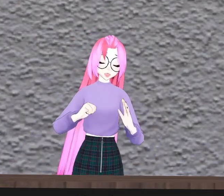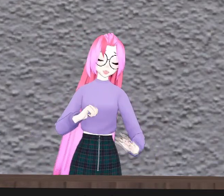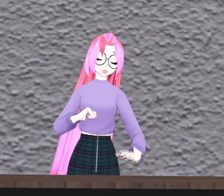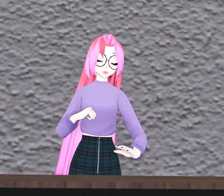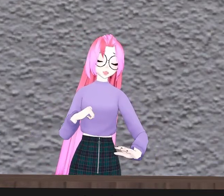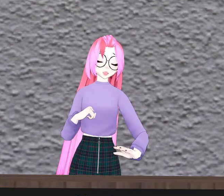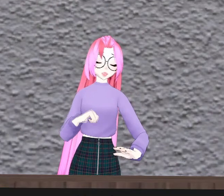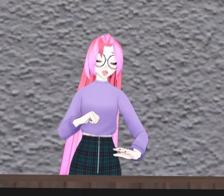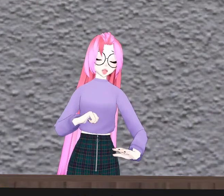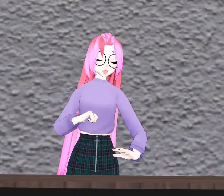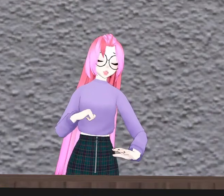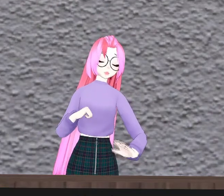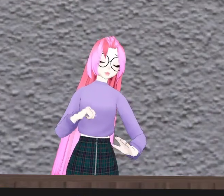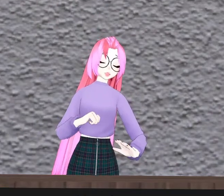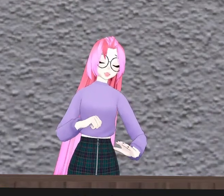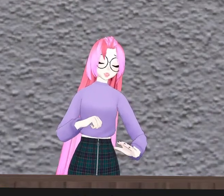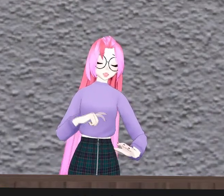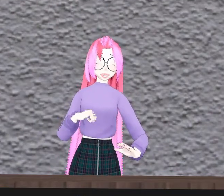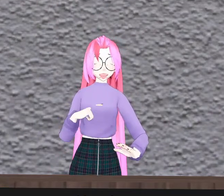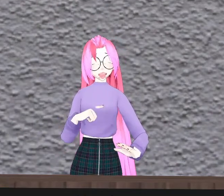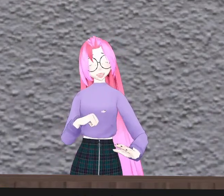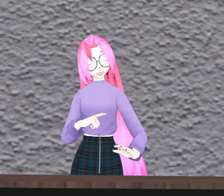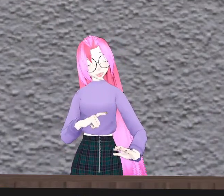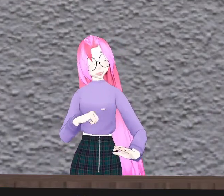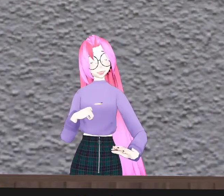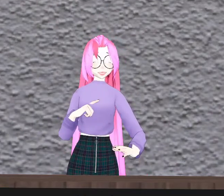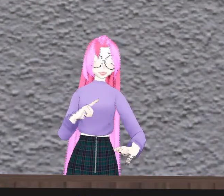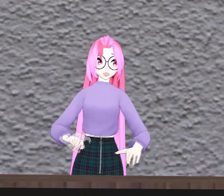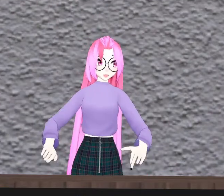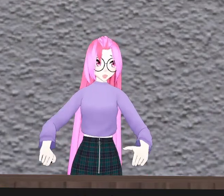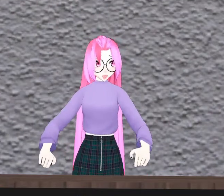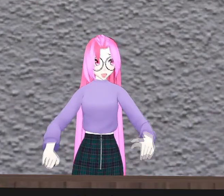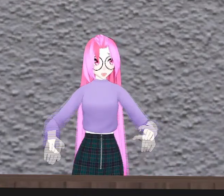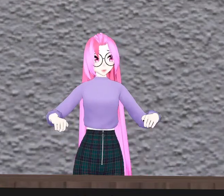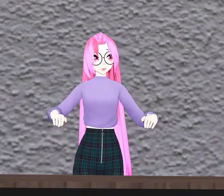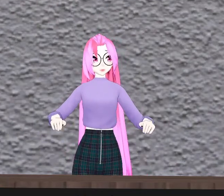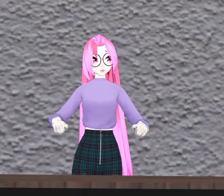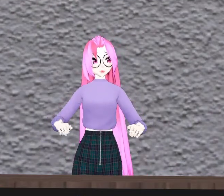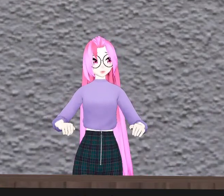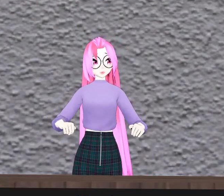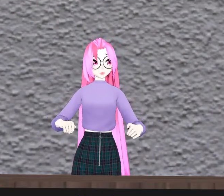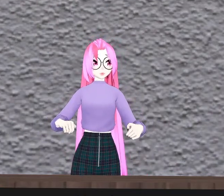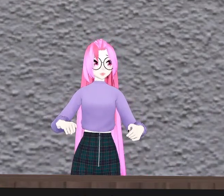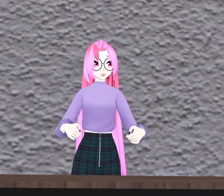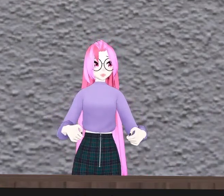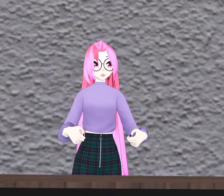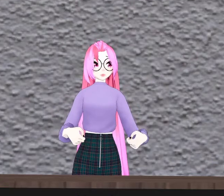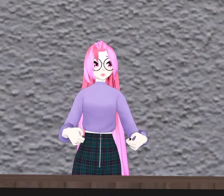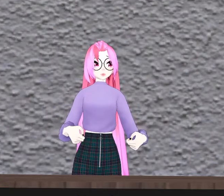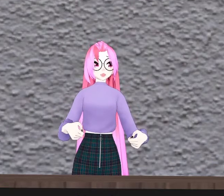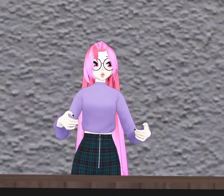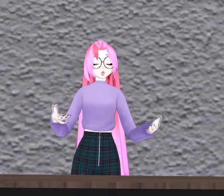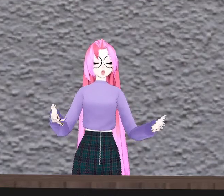you show me how to sign potato salad? And they'll be like,